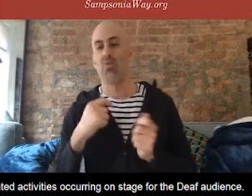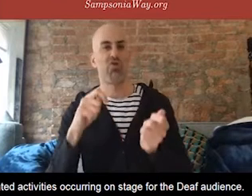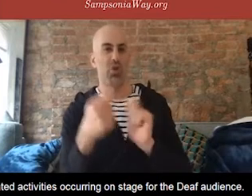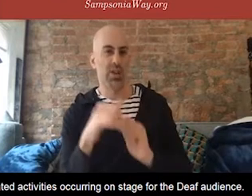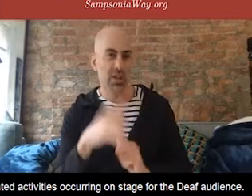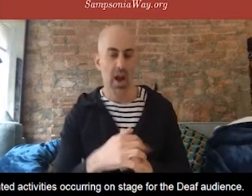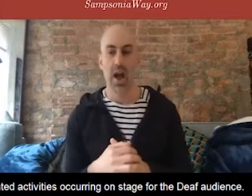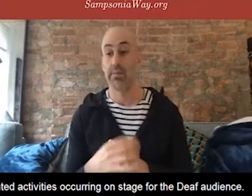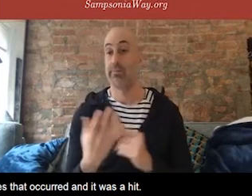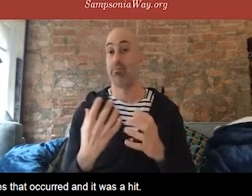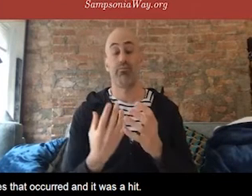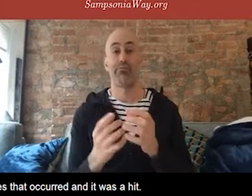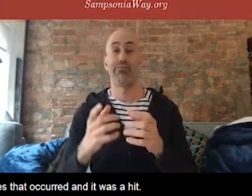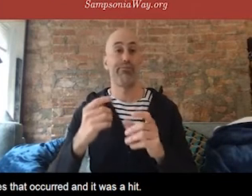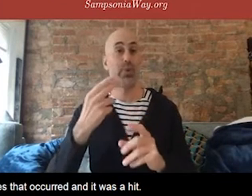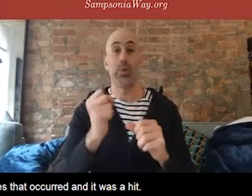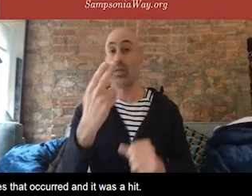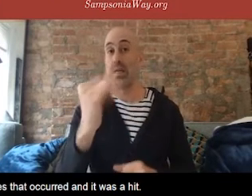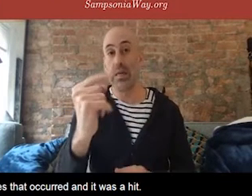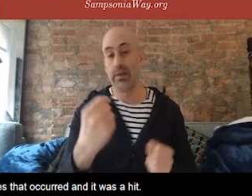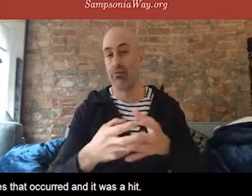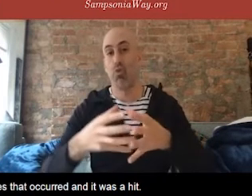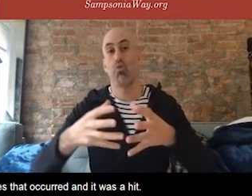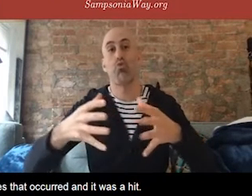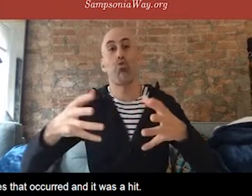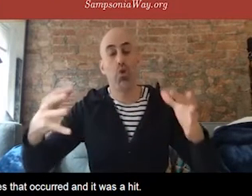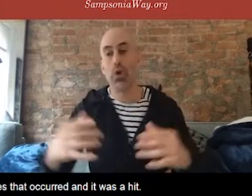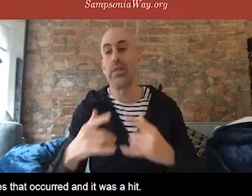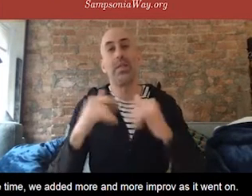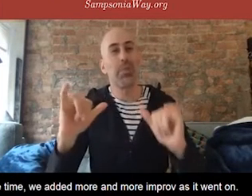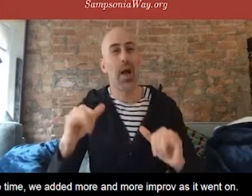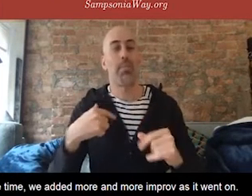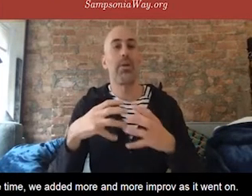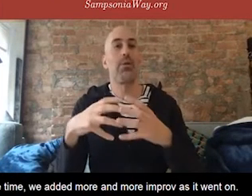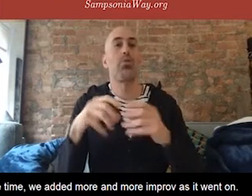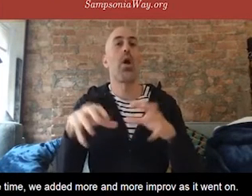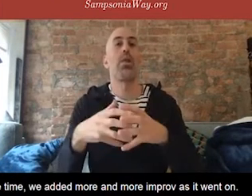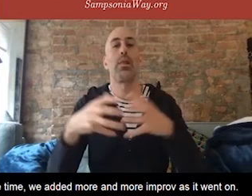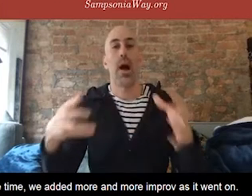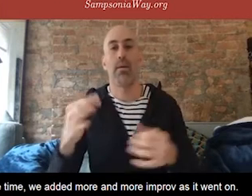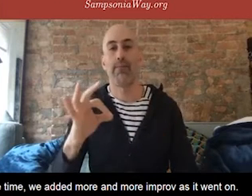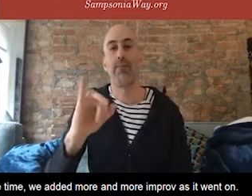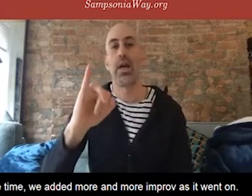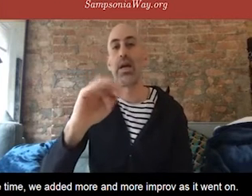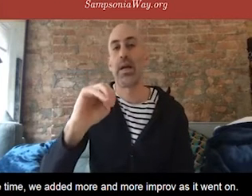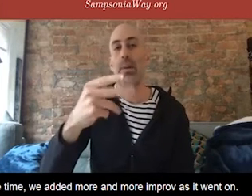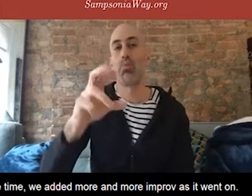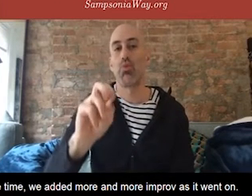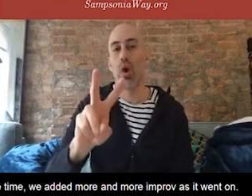on stage for the deaf audience. So that was some of the change that occurred, and it was a hit. it just continued to grow. But then at